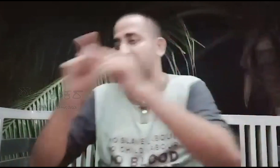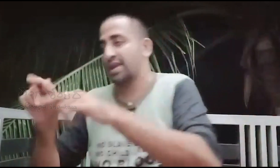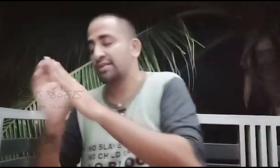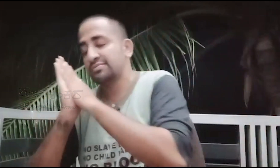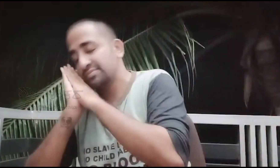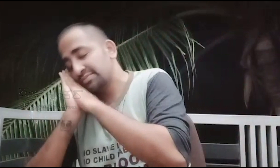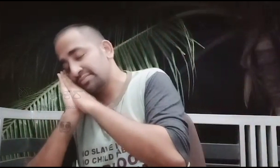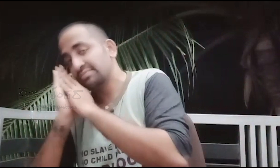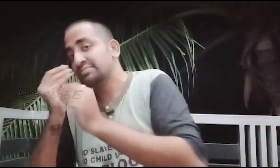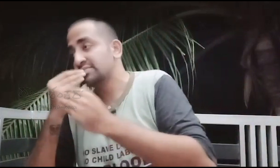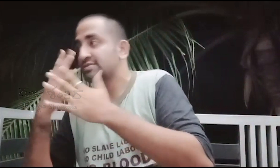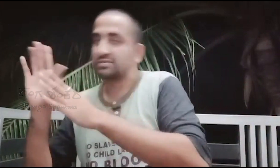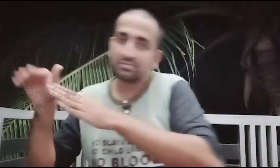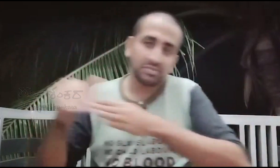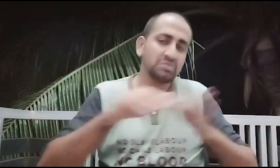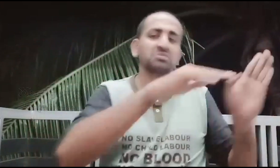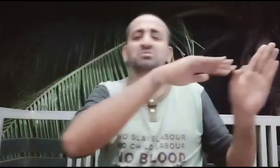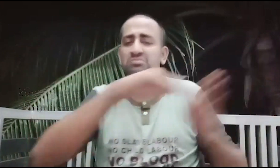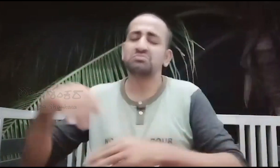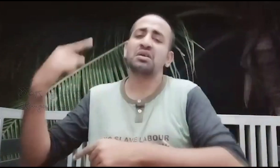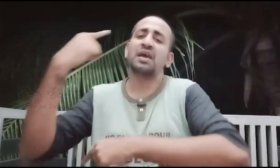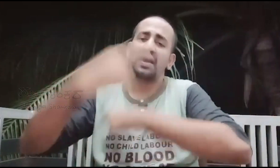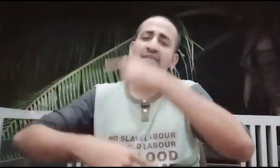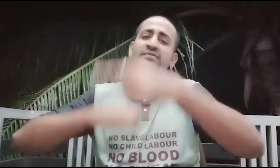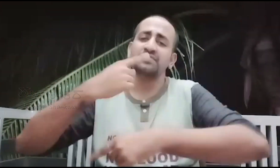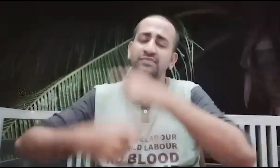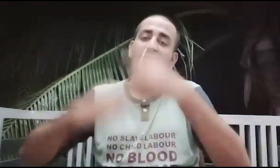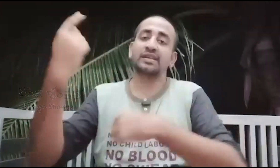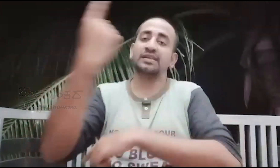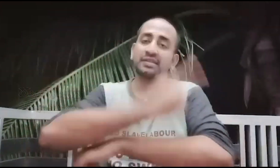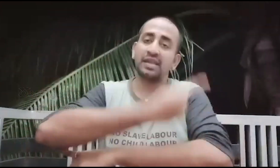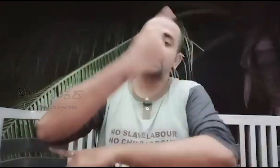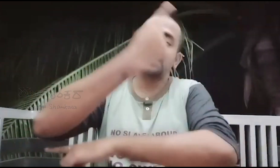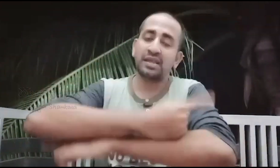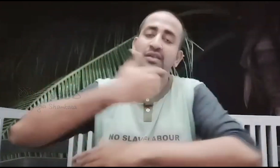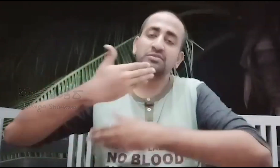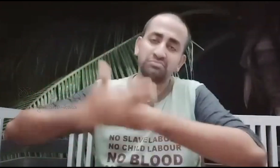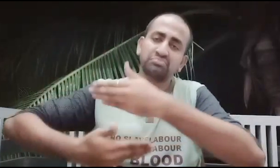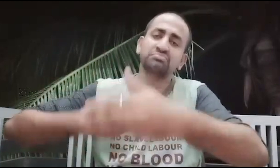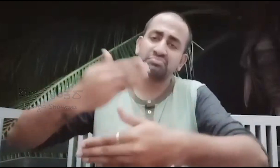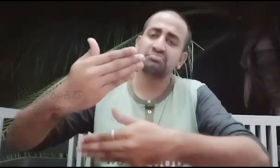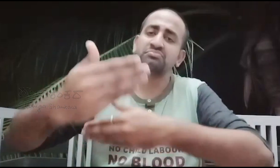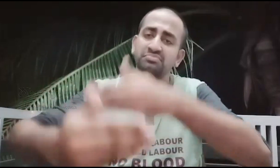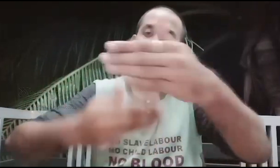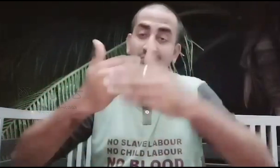Worked hard and came home and went to sleep. And he did this every single day, again and again.